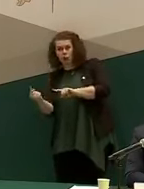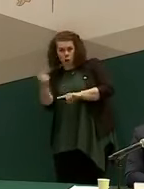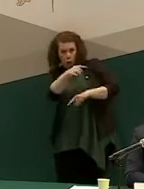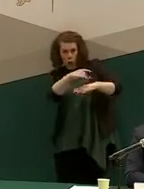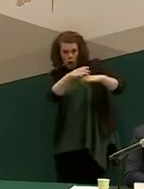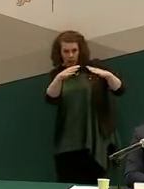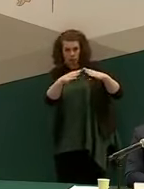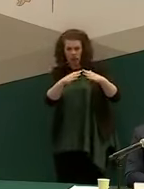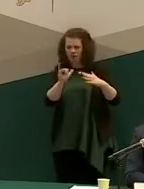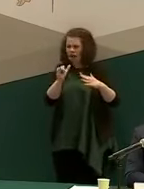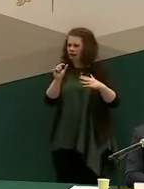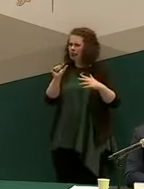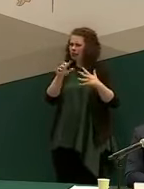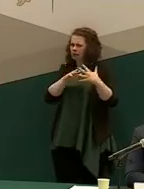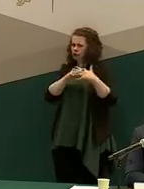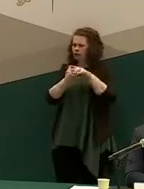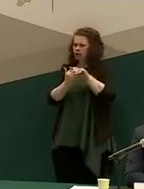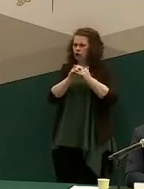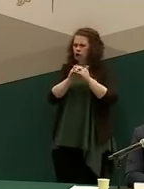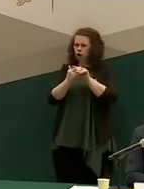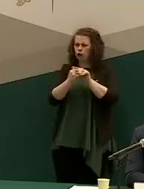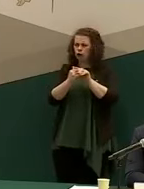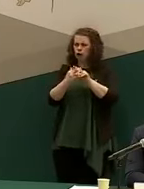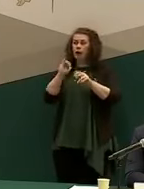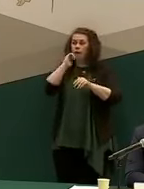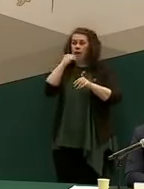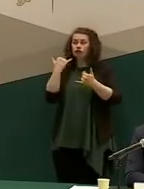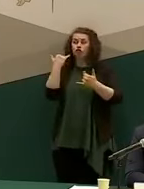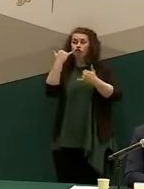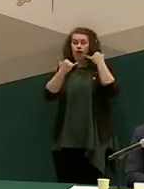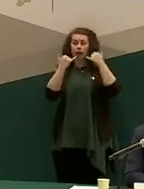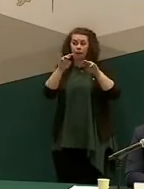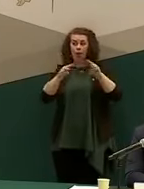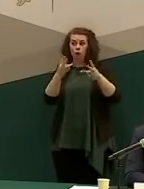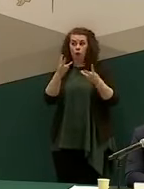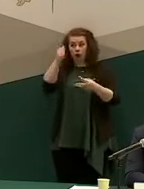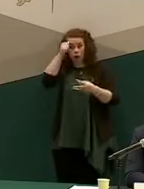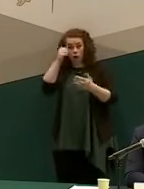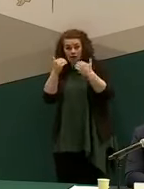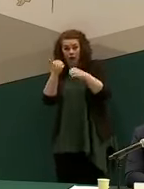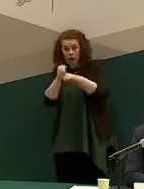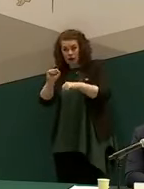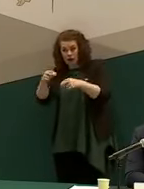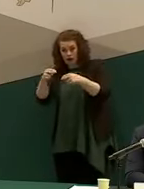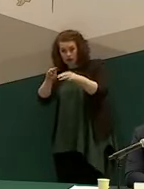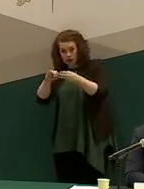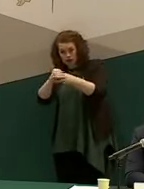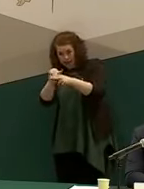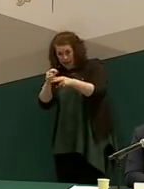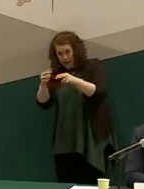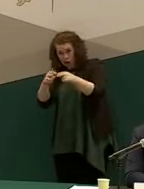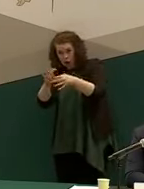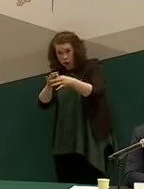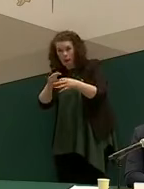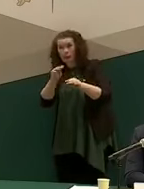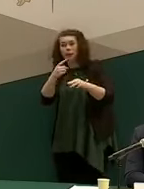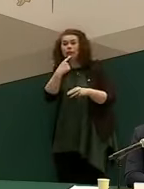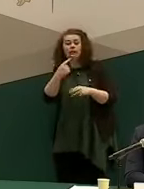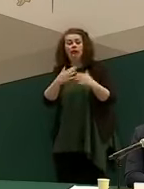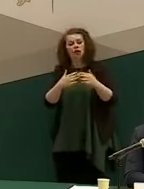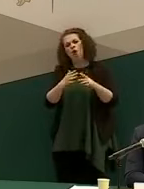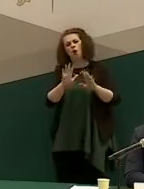but it's a fairly blunt message that people keep hearing it. I can't control the error. But in this case, we find that even